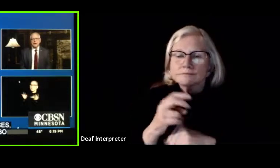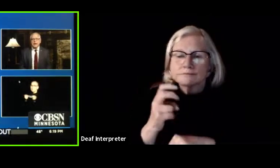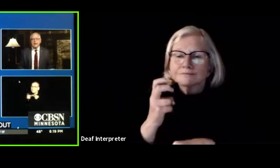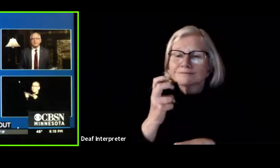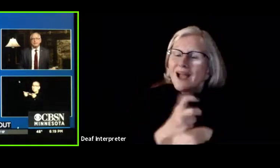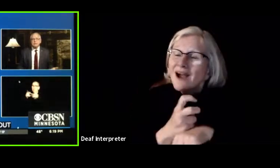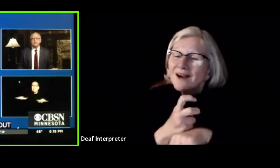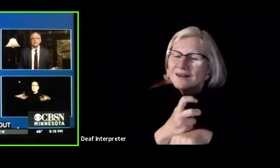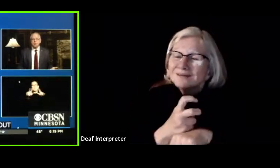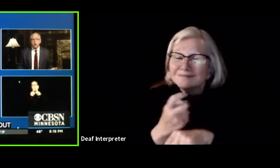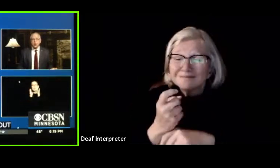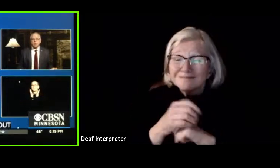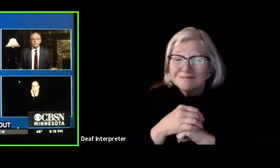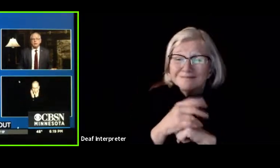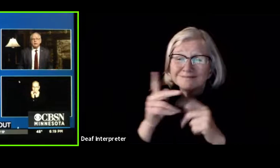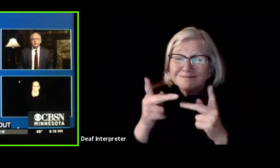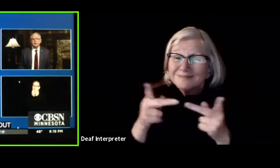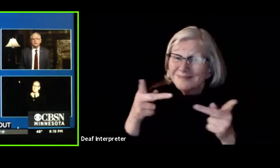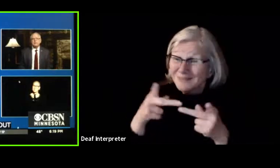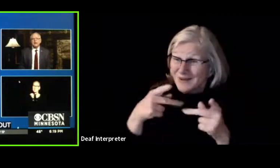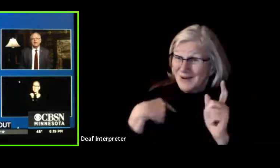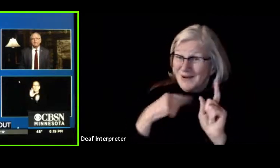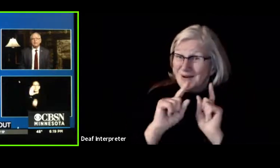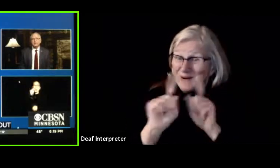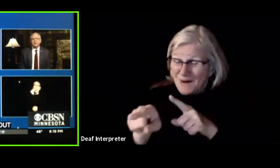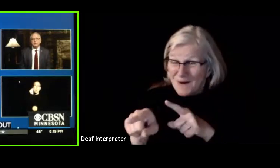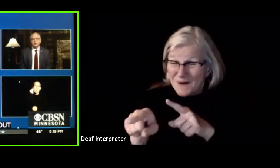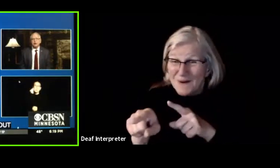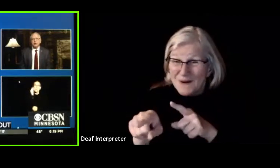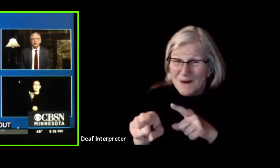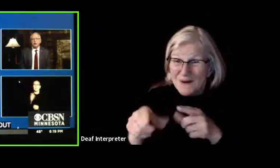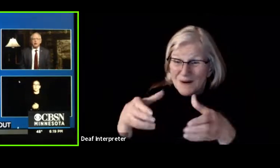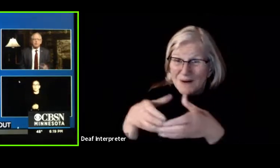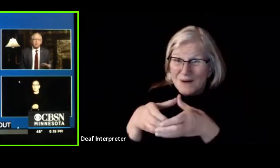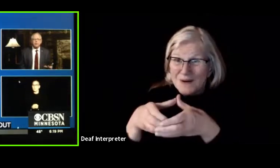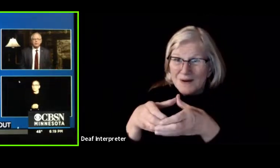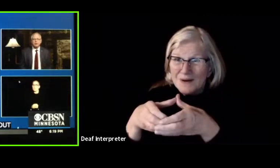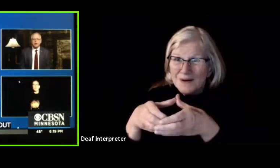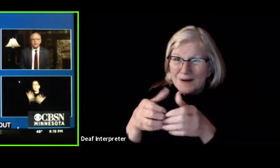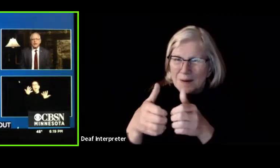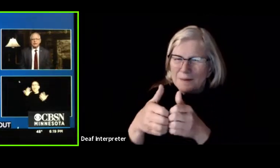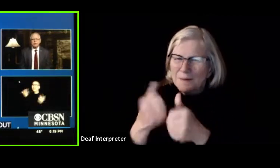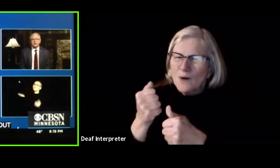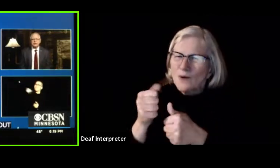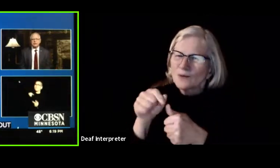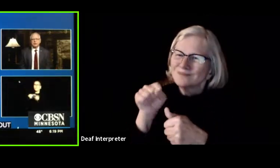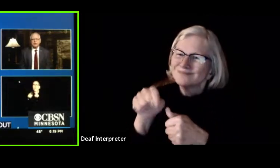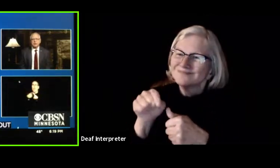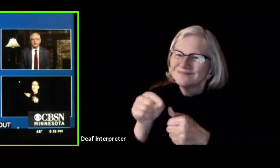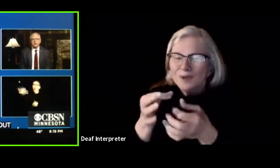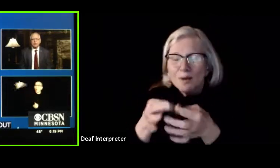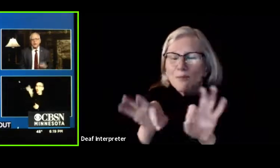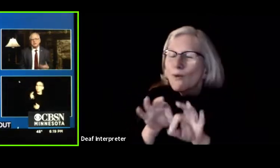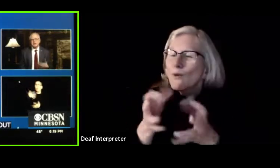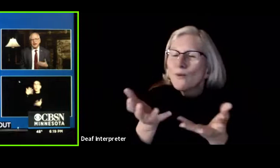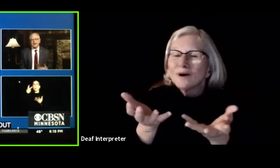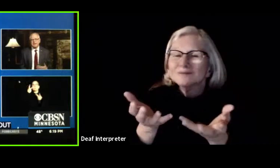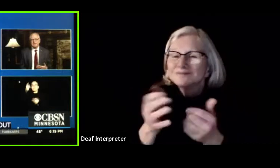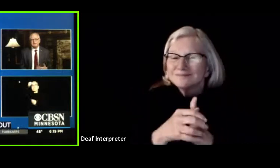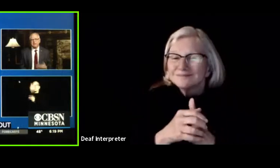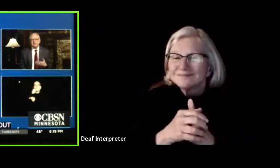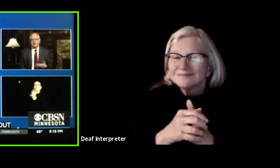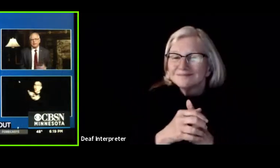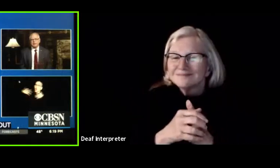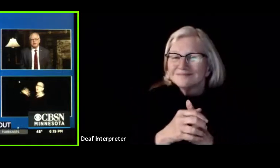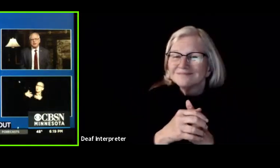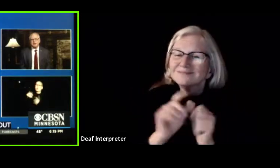us, namely being your home. To invite a friend over or a brother-in-law like I normally do to watch the Vikings